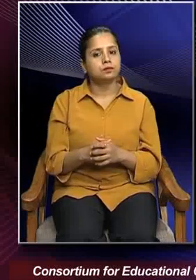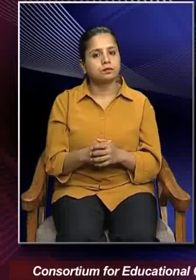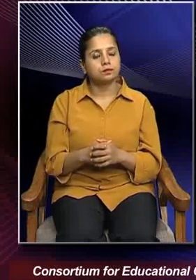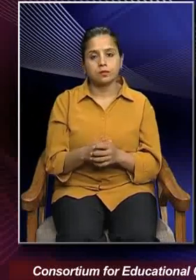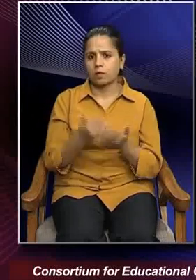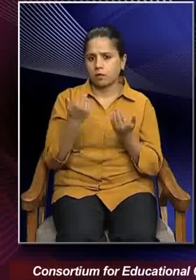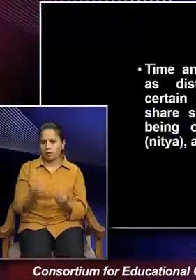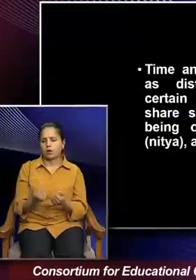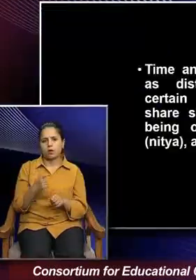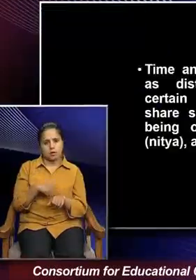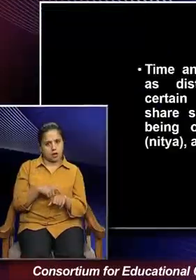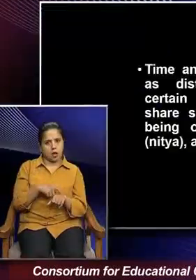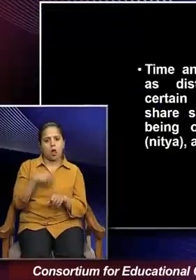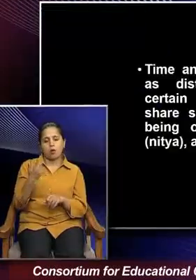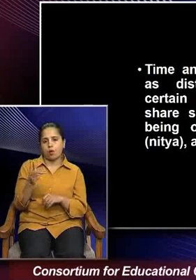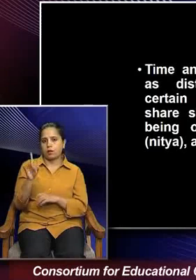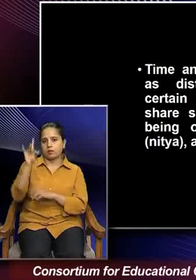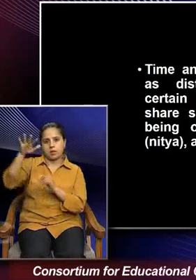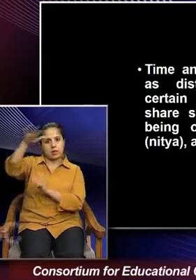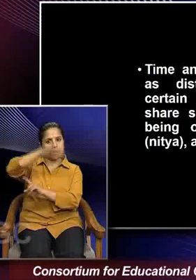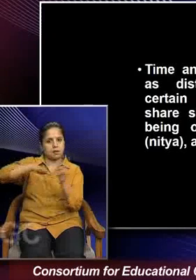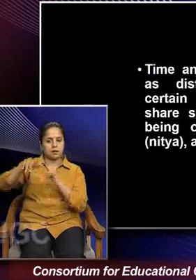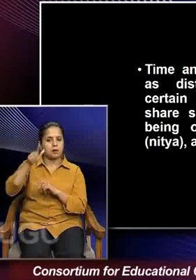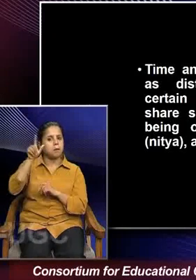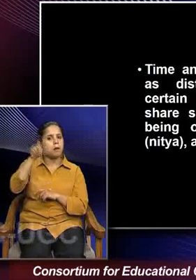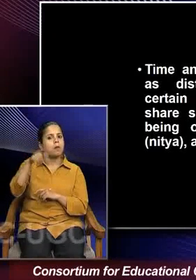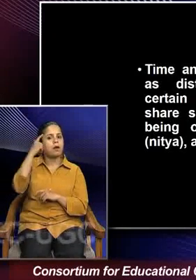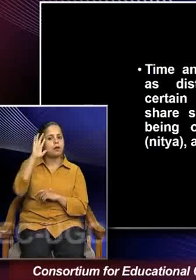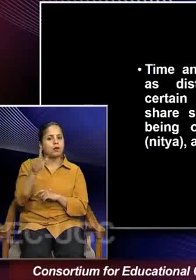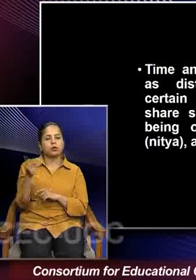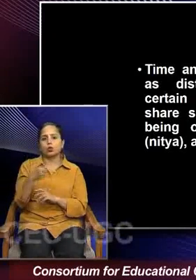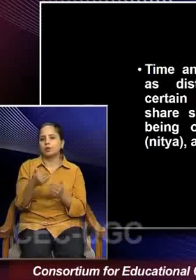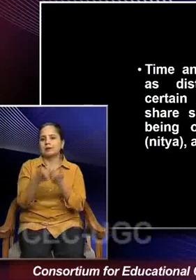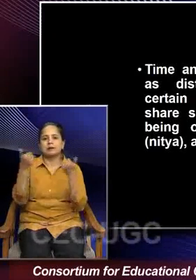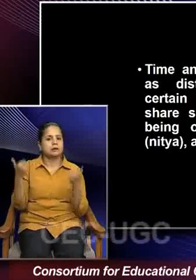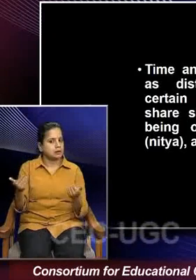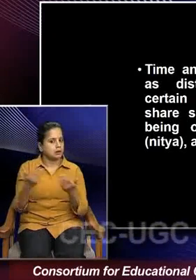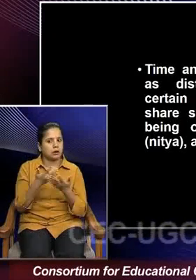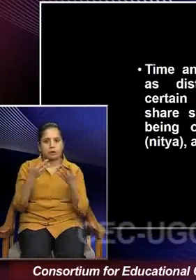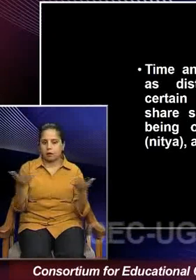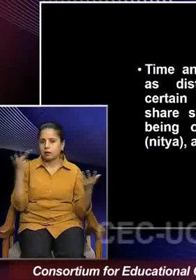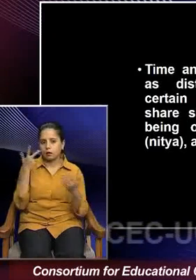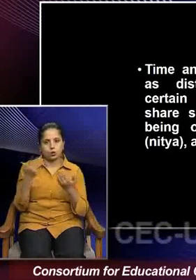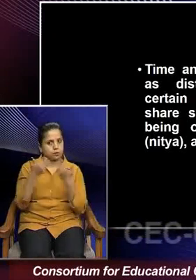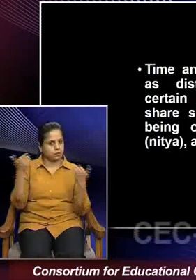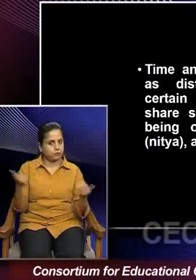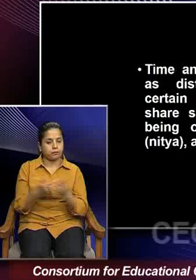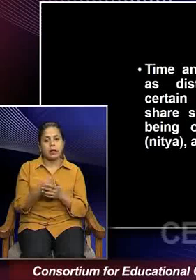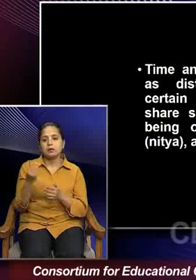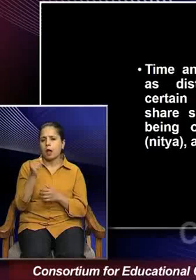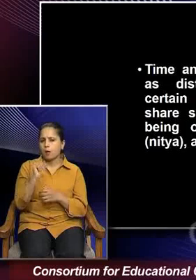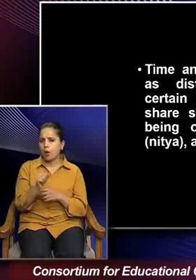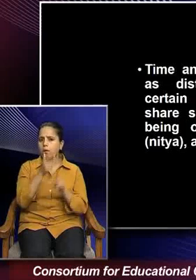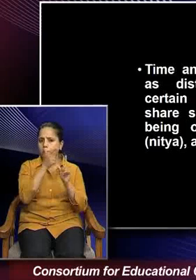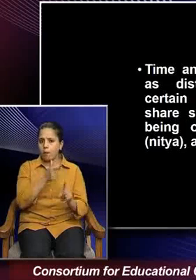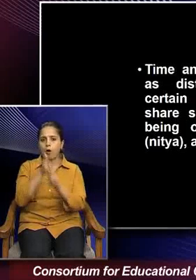Now, time and space are considered as distinct substances with certain